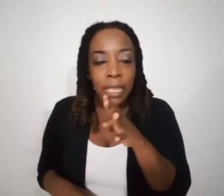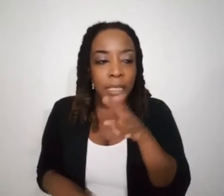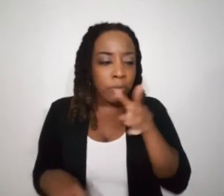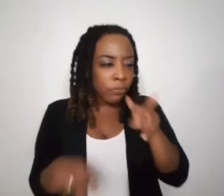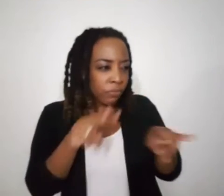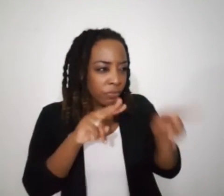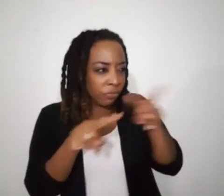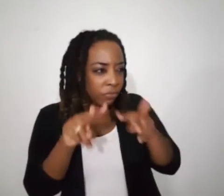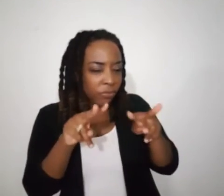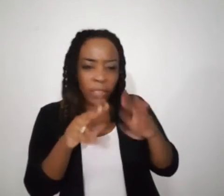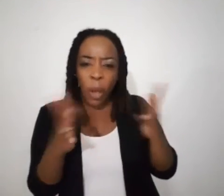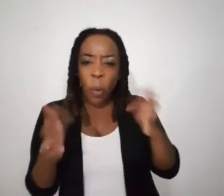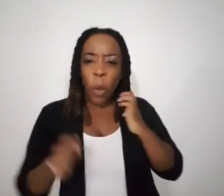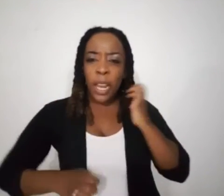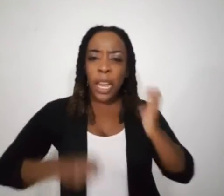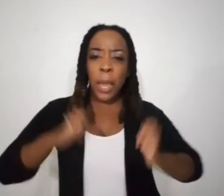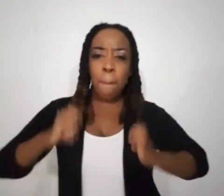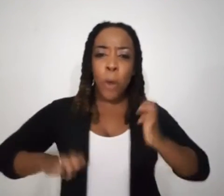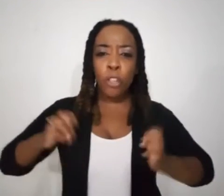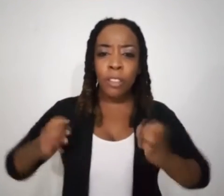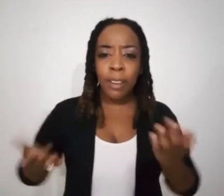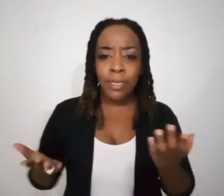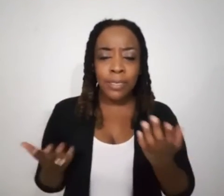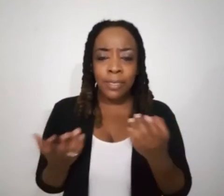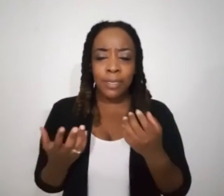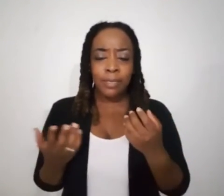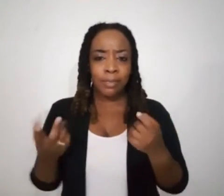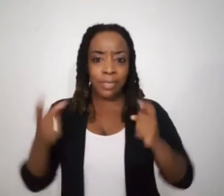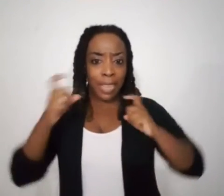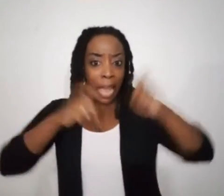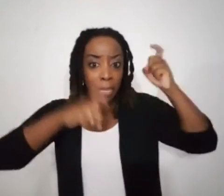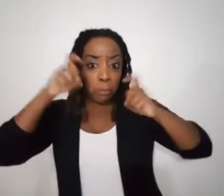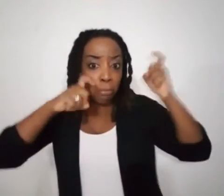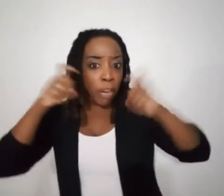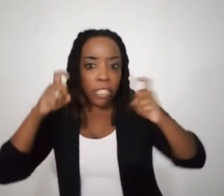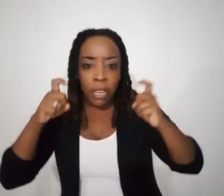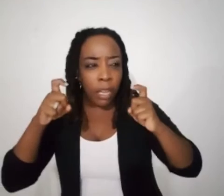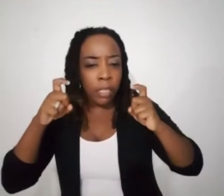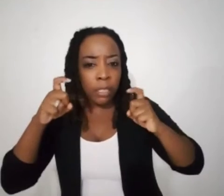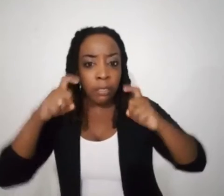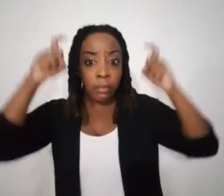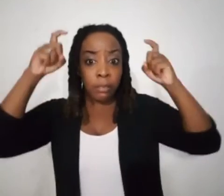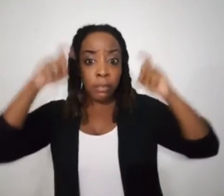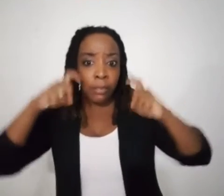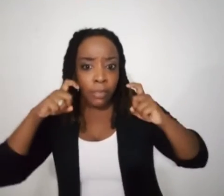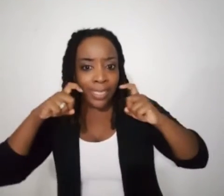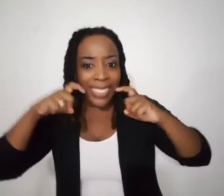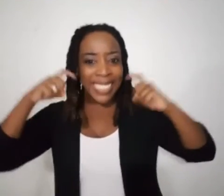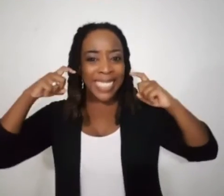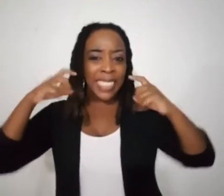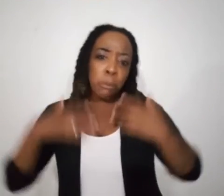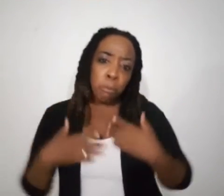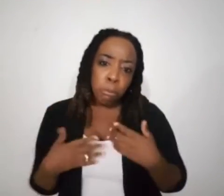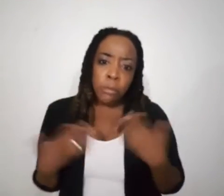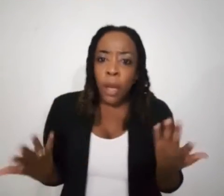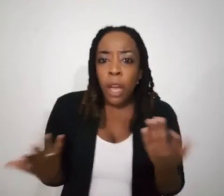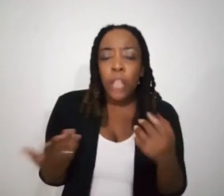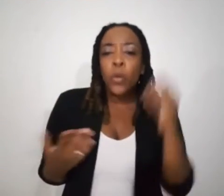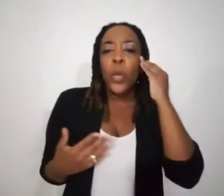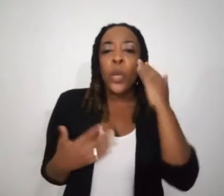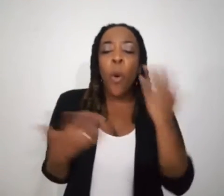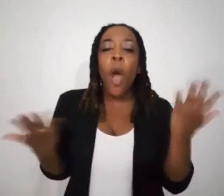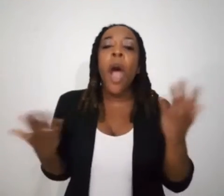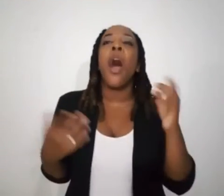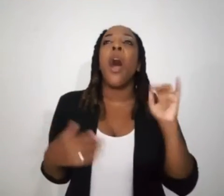It's so important for us to pick up on the expressions that our children are making so that we can know